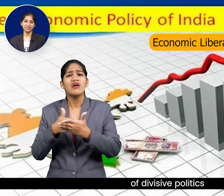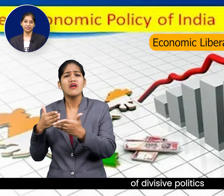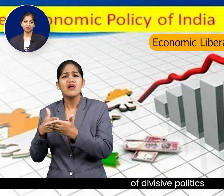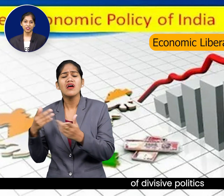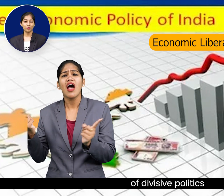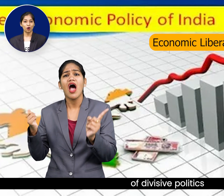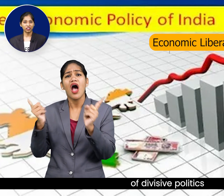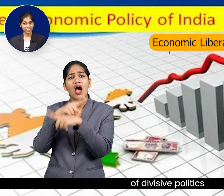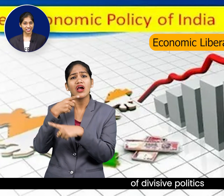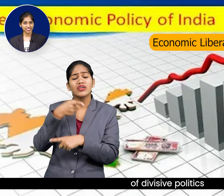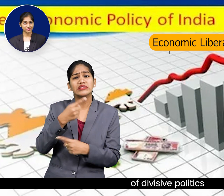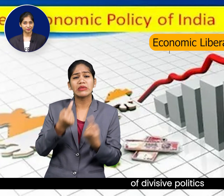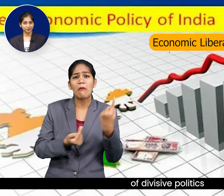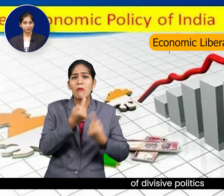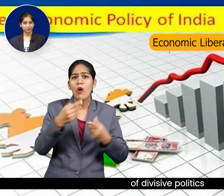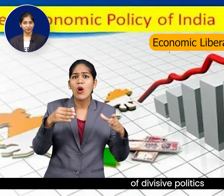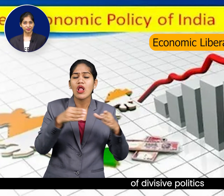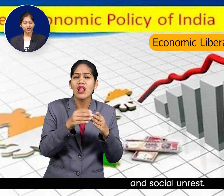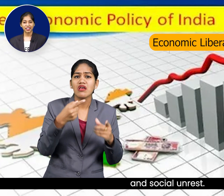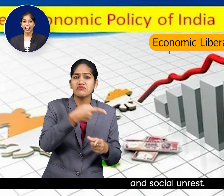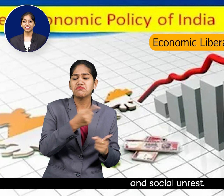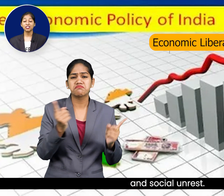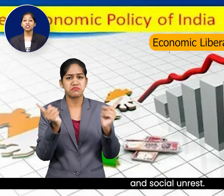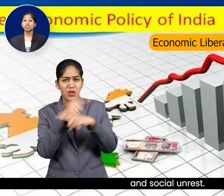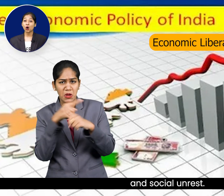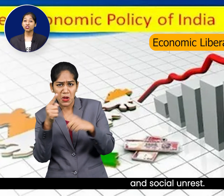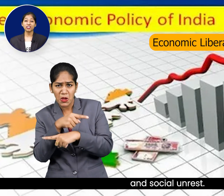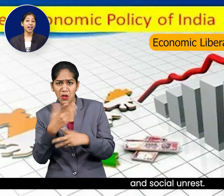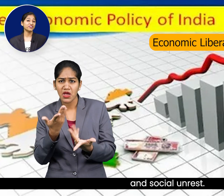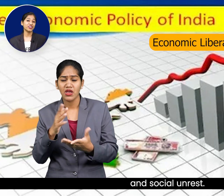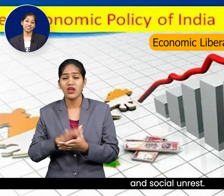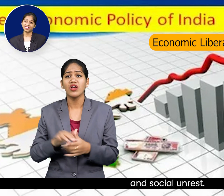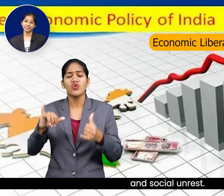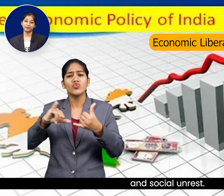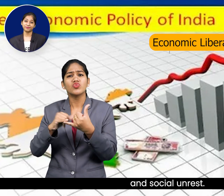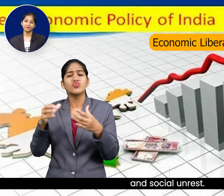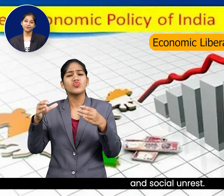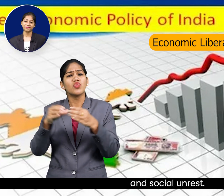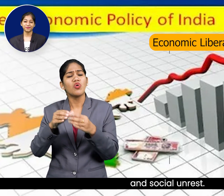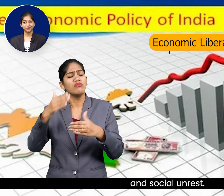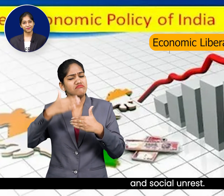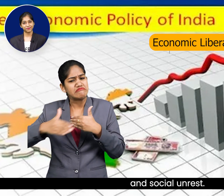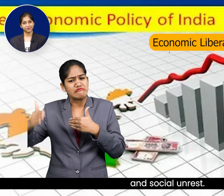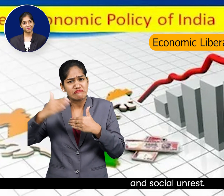divisive politics and social unrest.